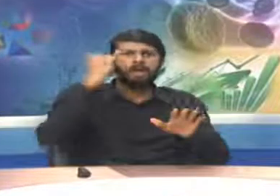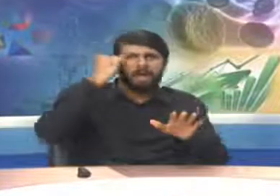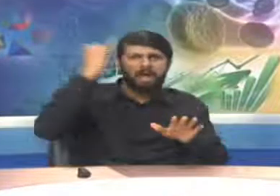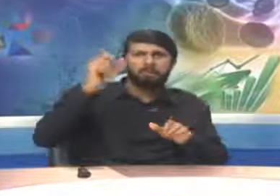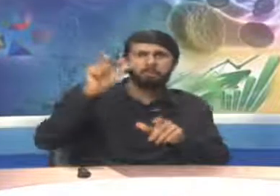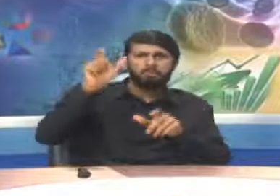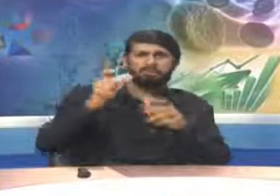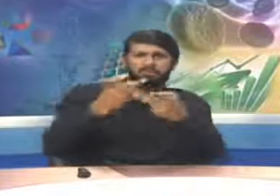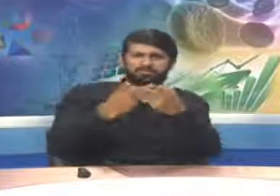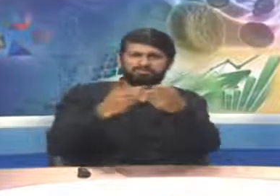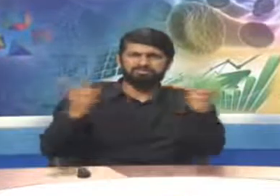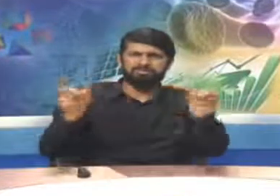individual liberty.